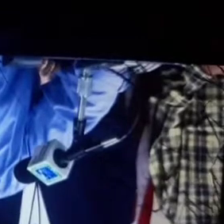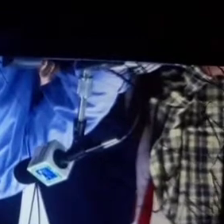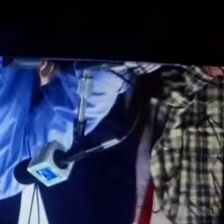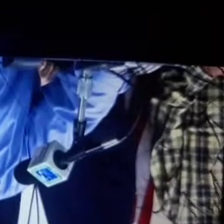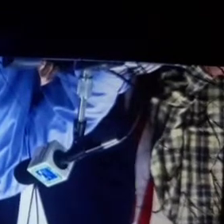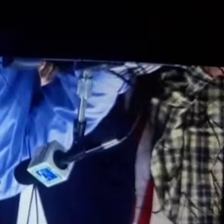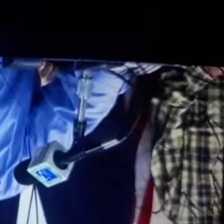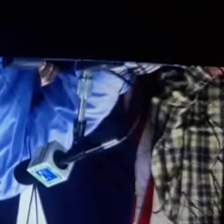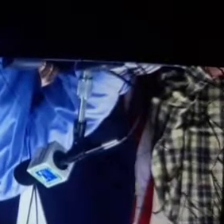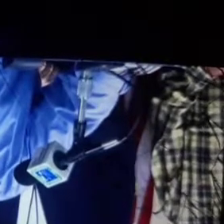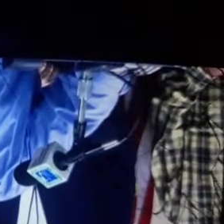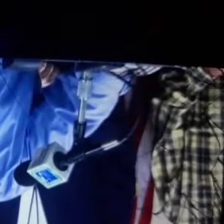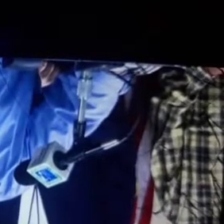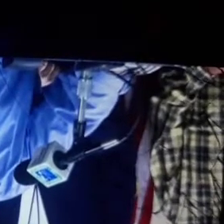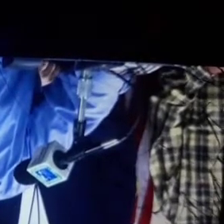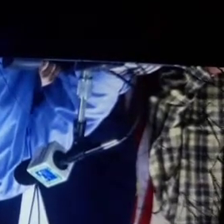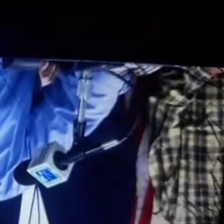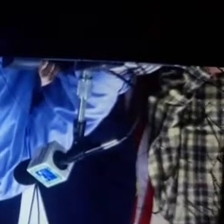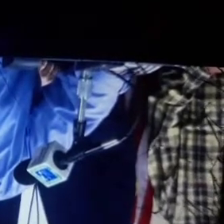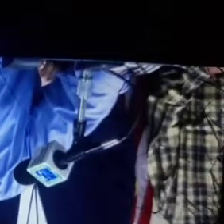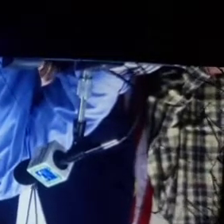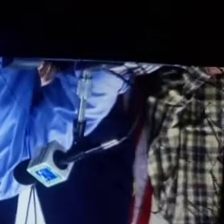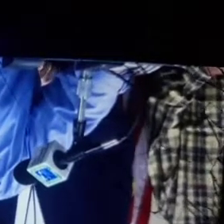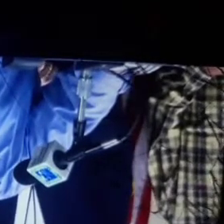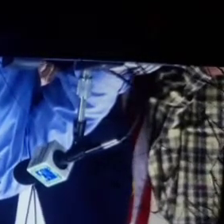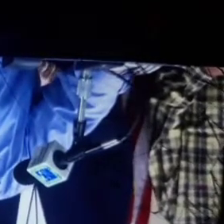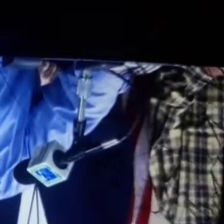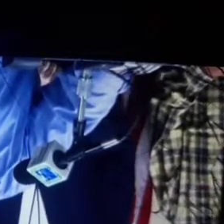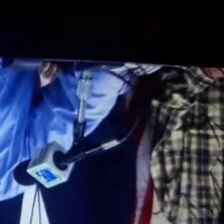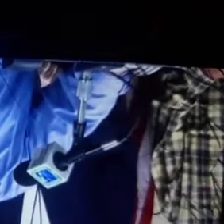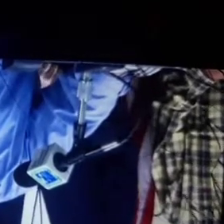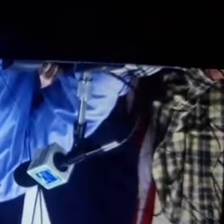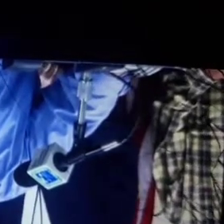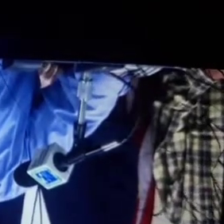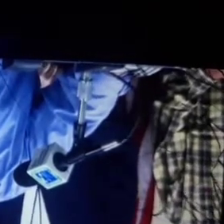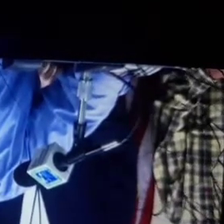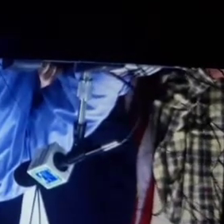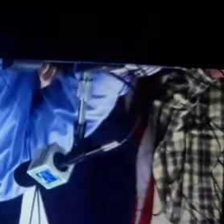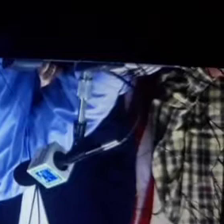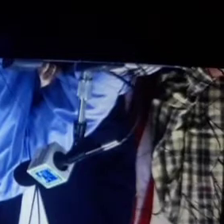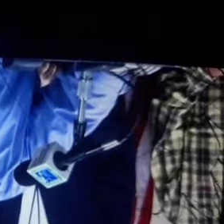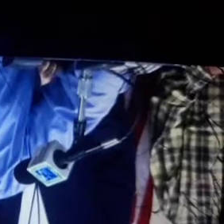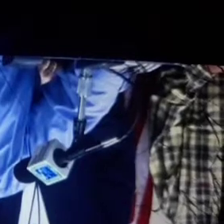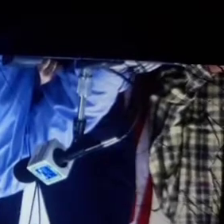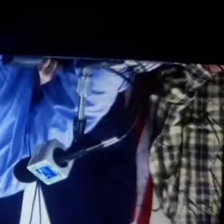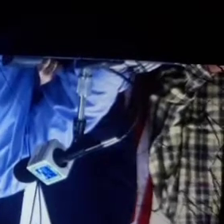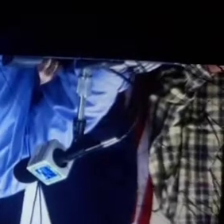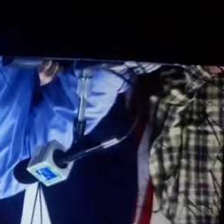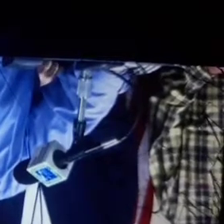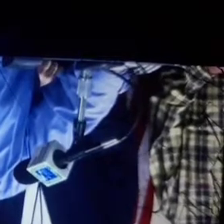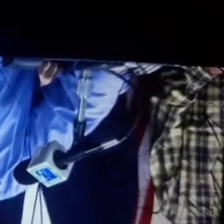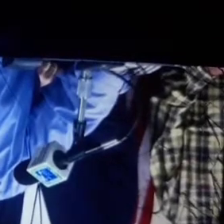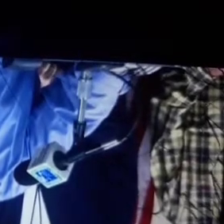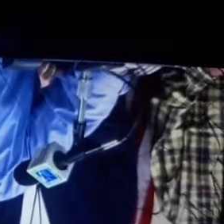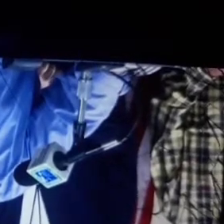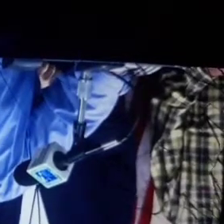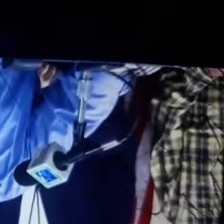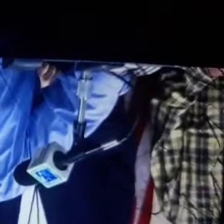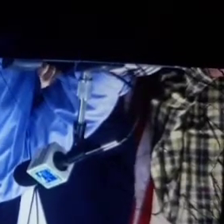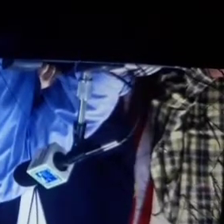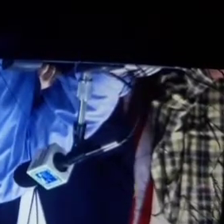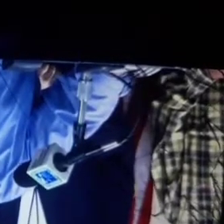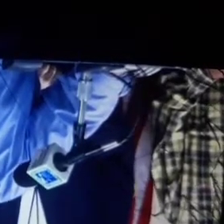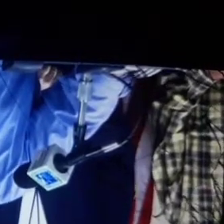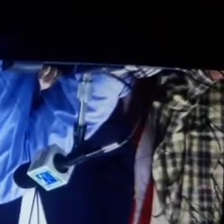the warning of law enforcement. Heed the warning of your elected and government representatives. They know what they're doing.